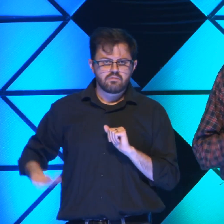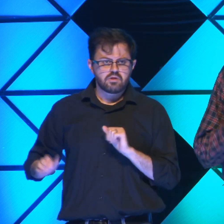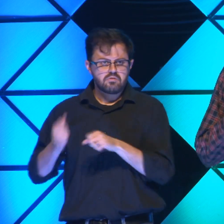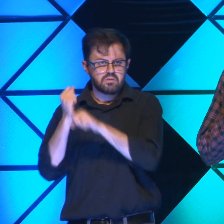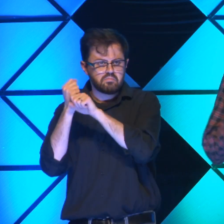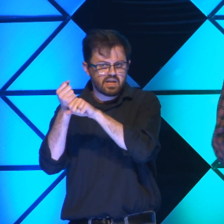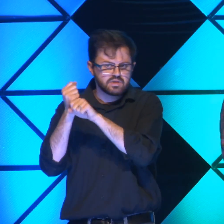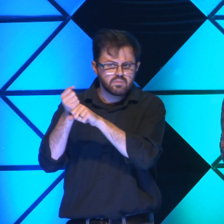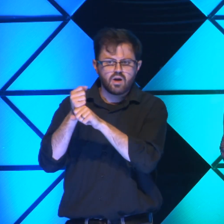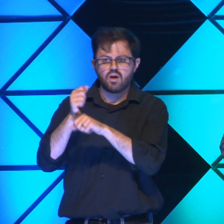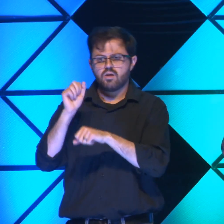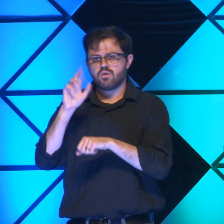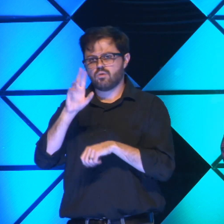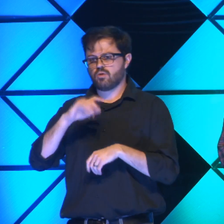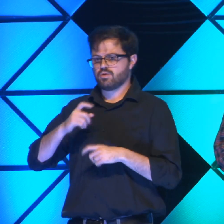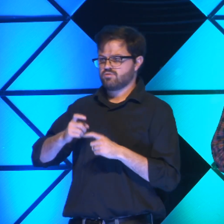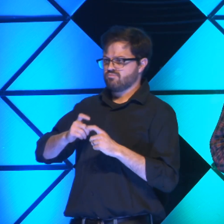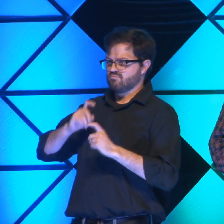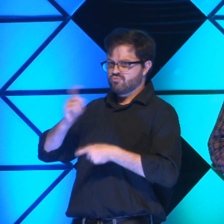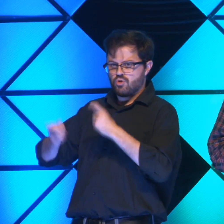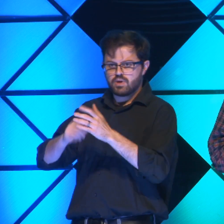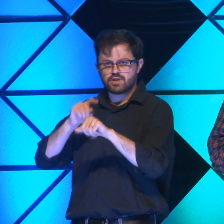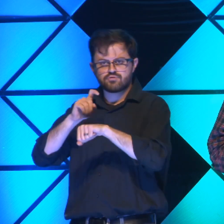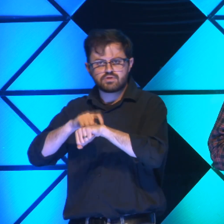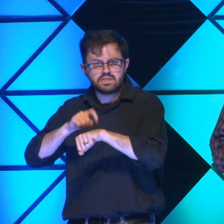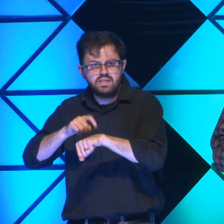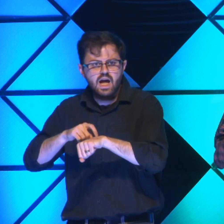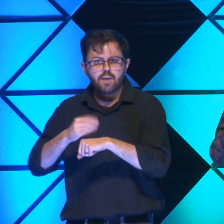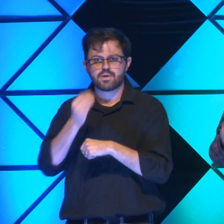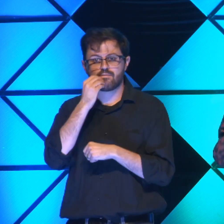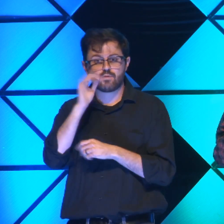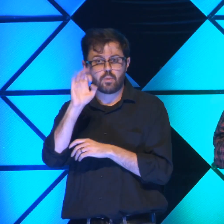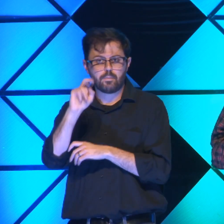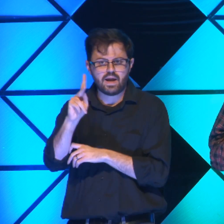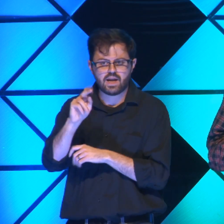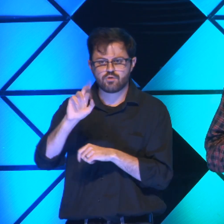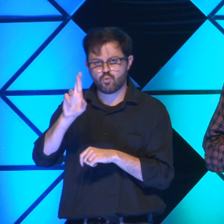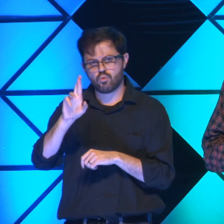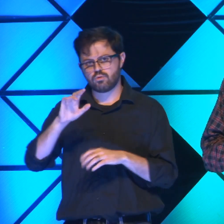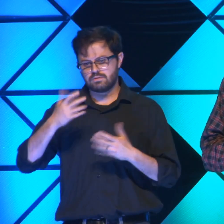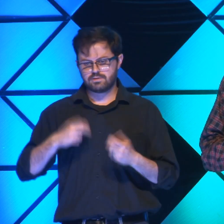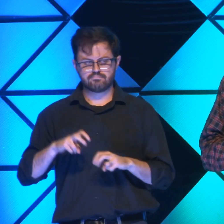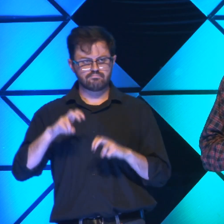bank. Maybe you just sat there and listened to someone tell their story.